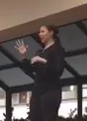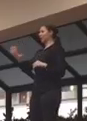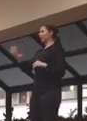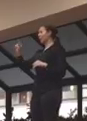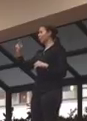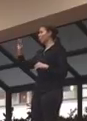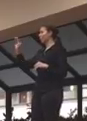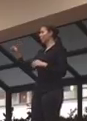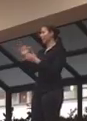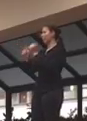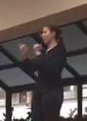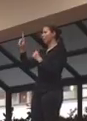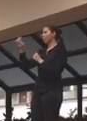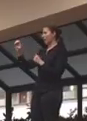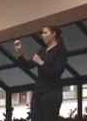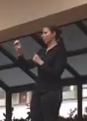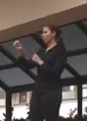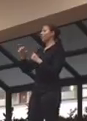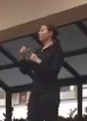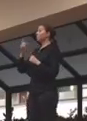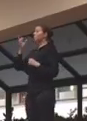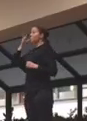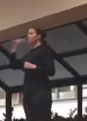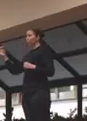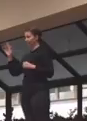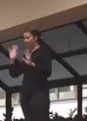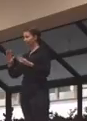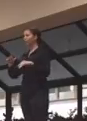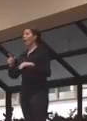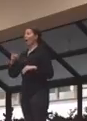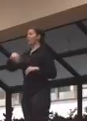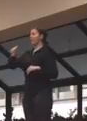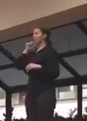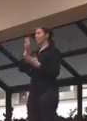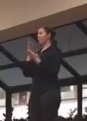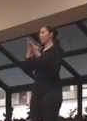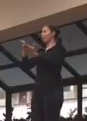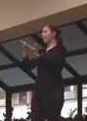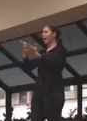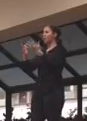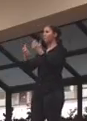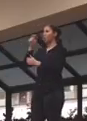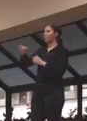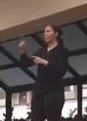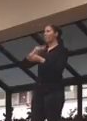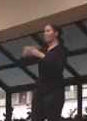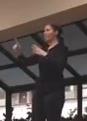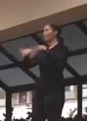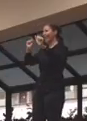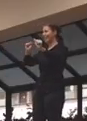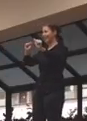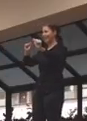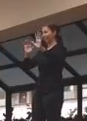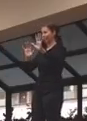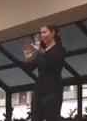Translators Association, and their rate is about 20% pass. However,